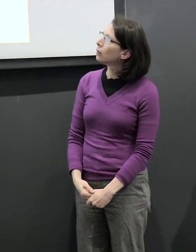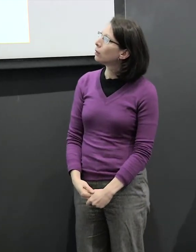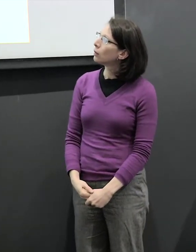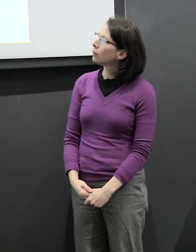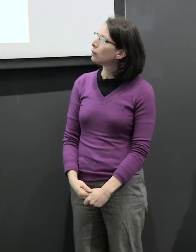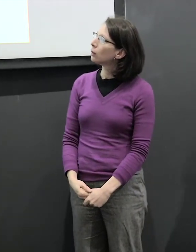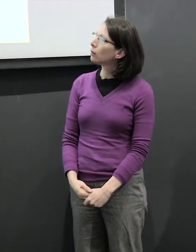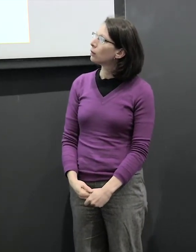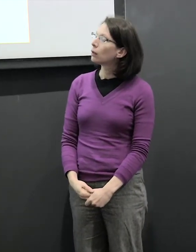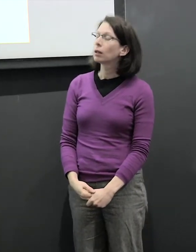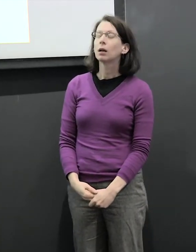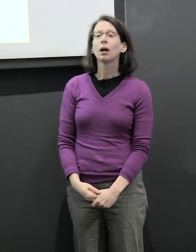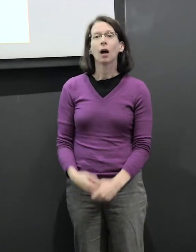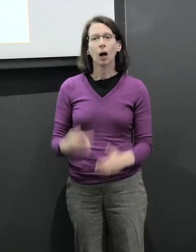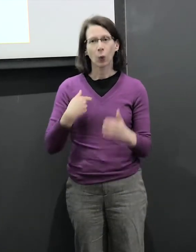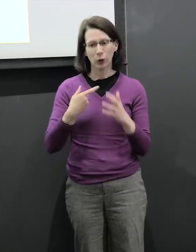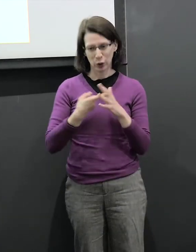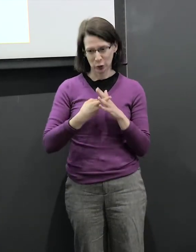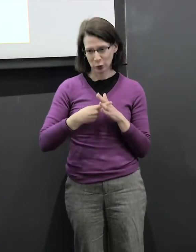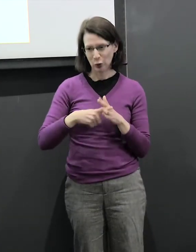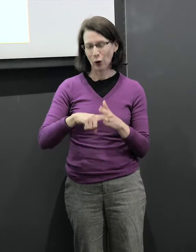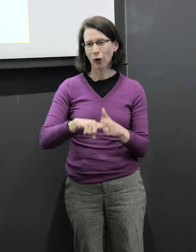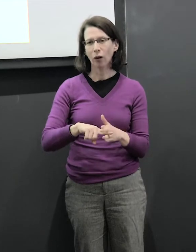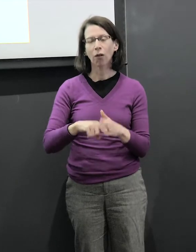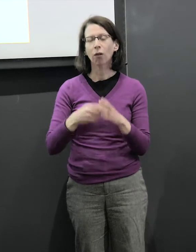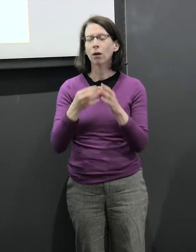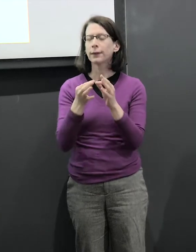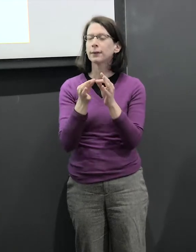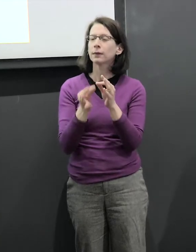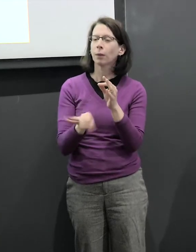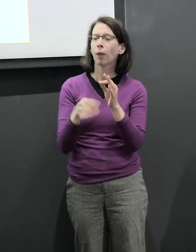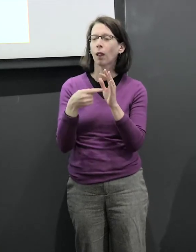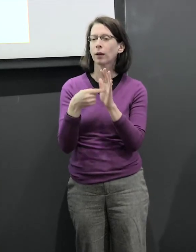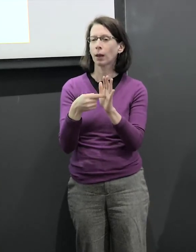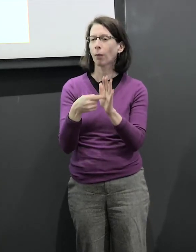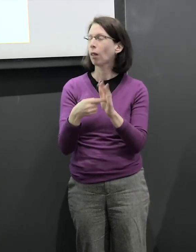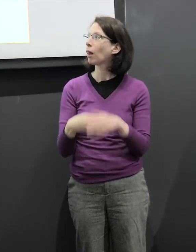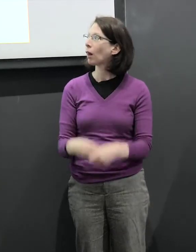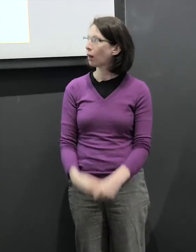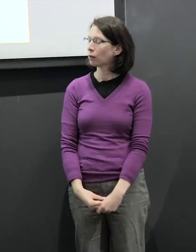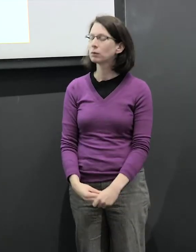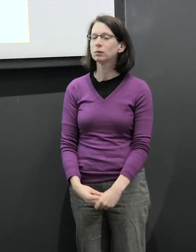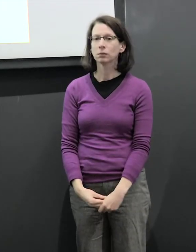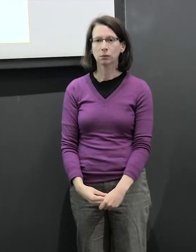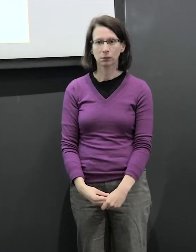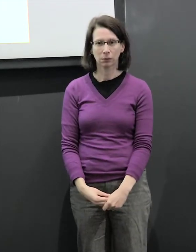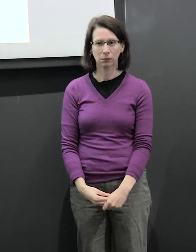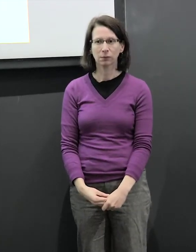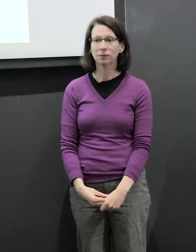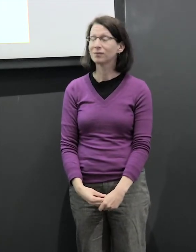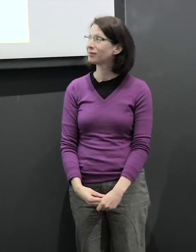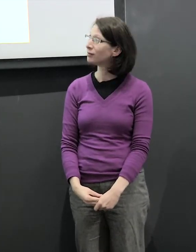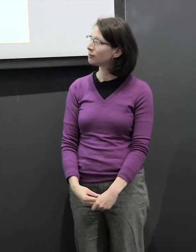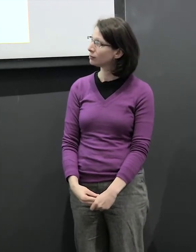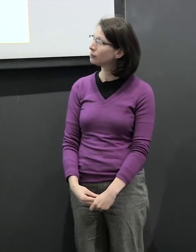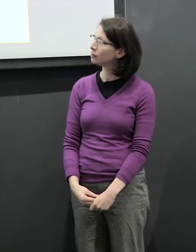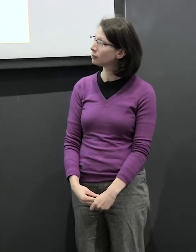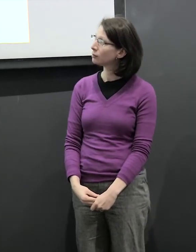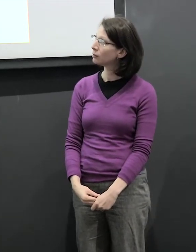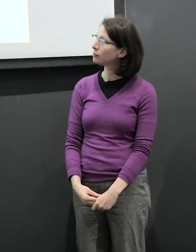So I will start with a very simple example. Look at the sentence in A in